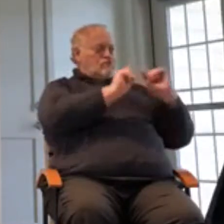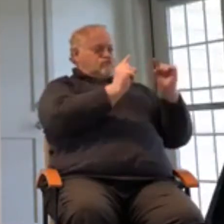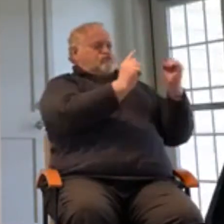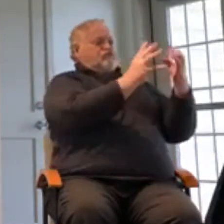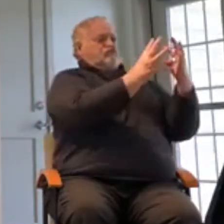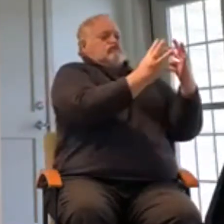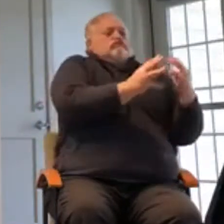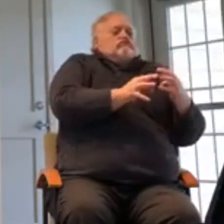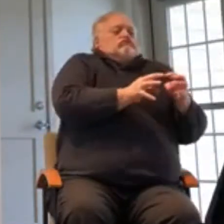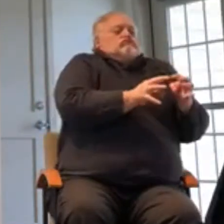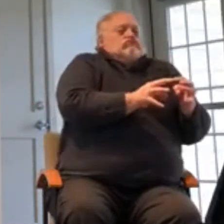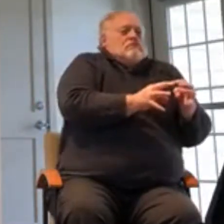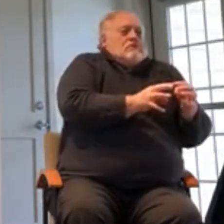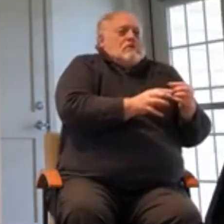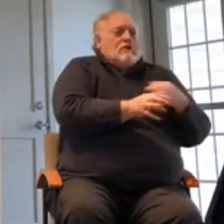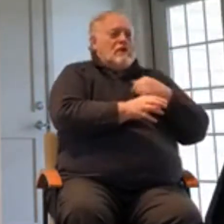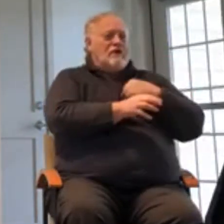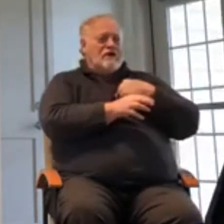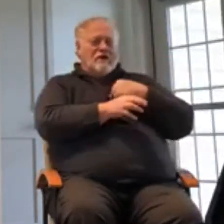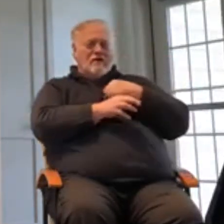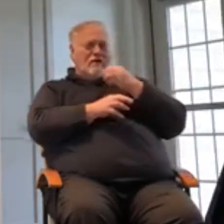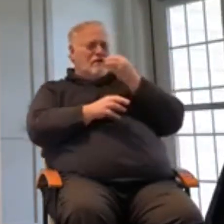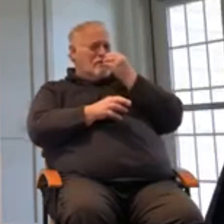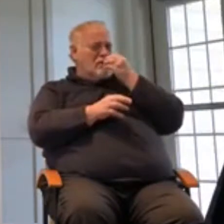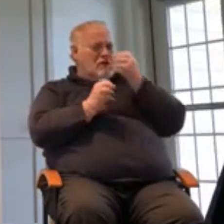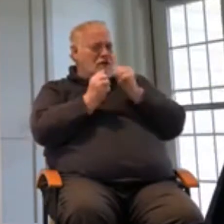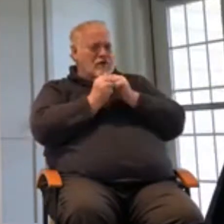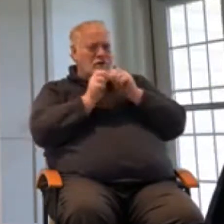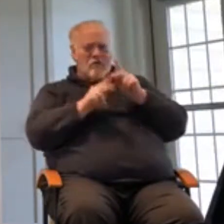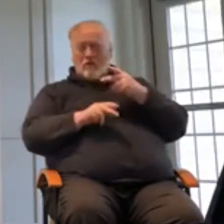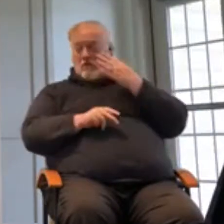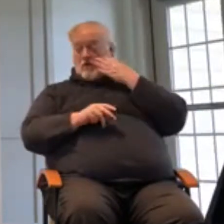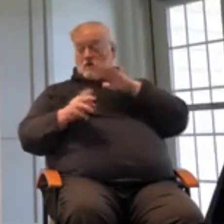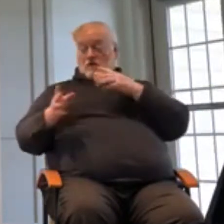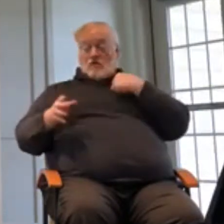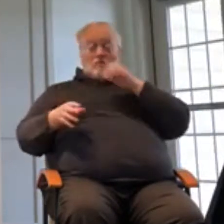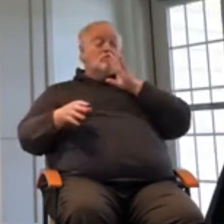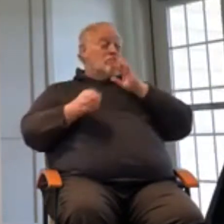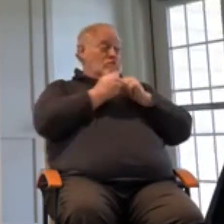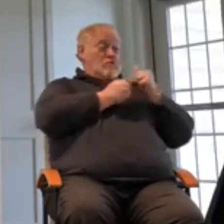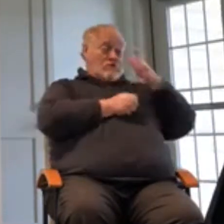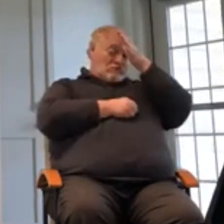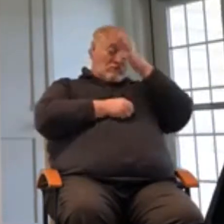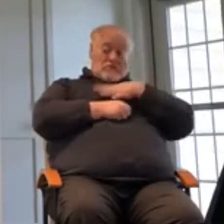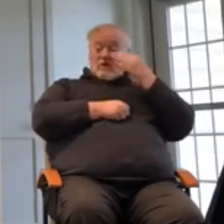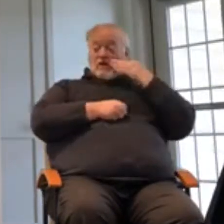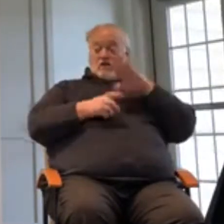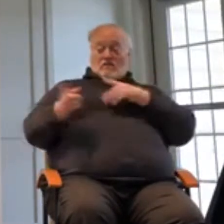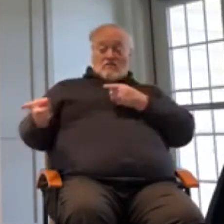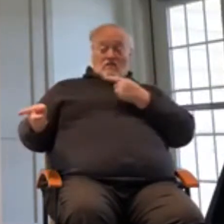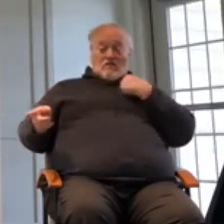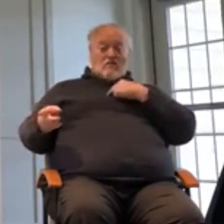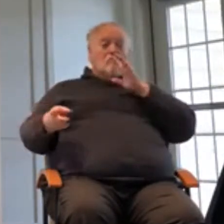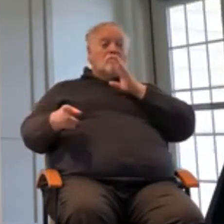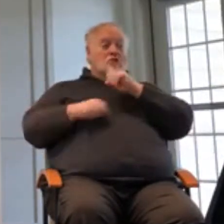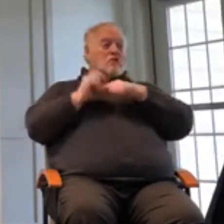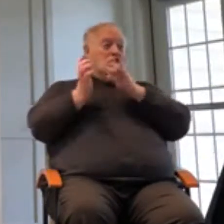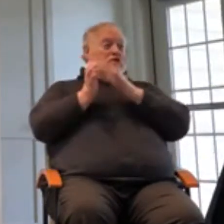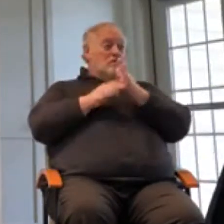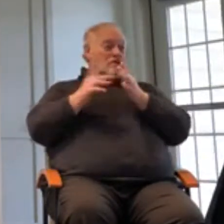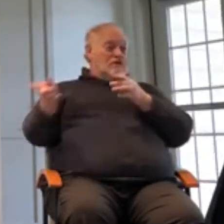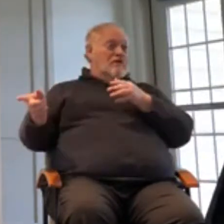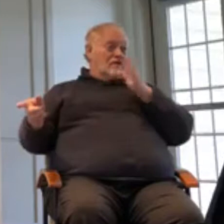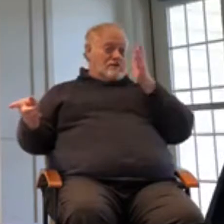I do not know. And I'm like, all right, well, I'm gonna go ahead and talk to him, and maybe we'll get to talk about Jesus. And sure enough,